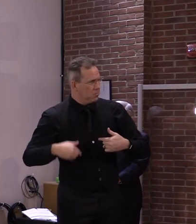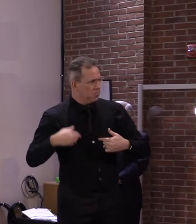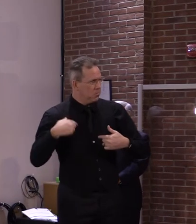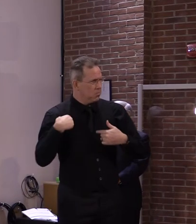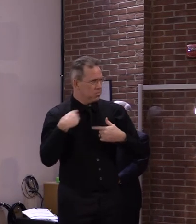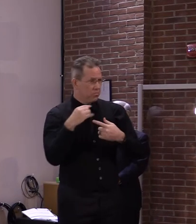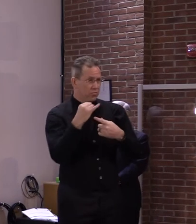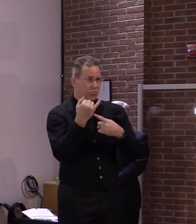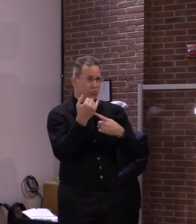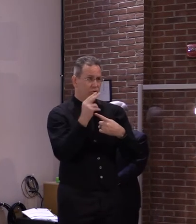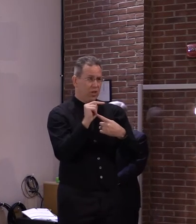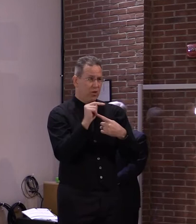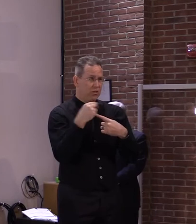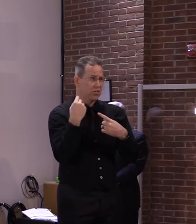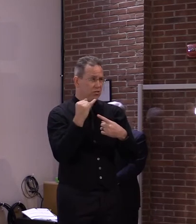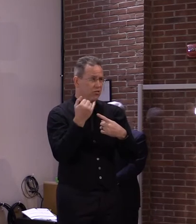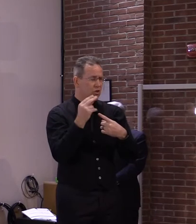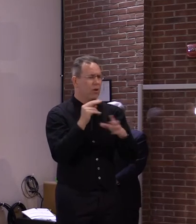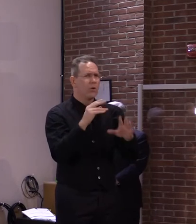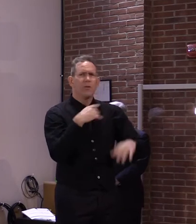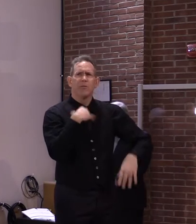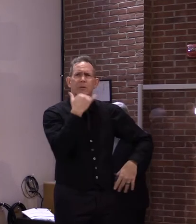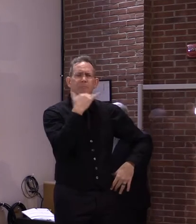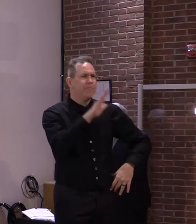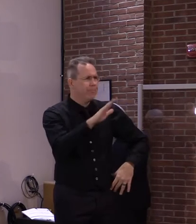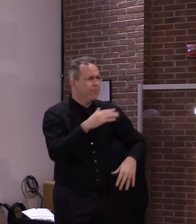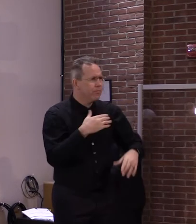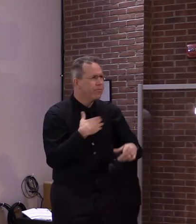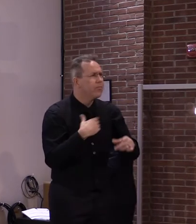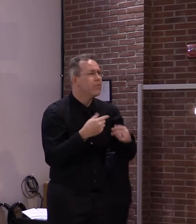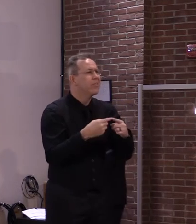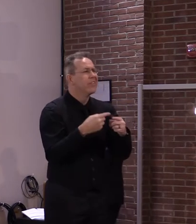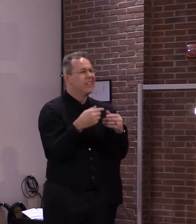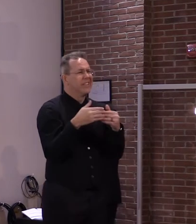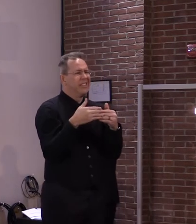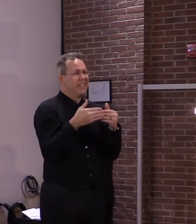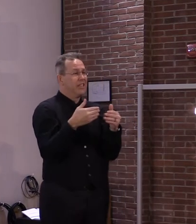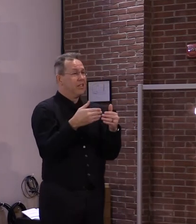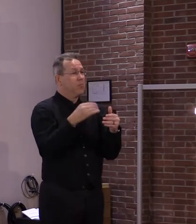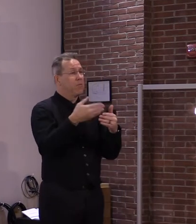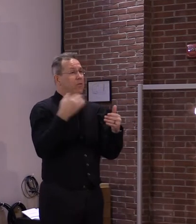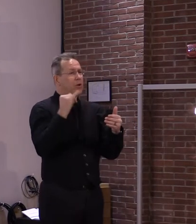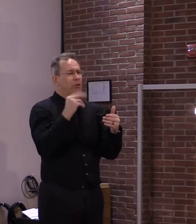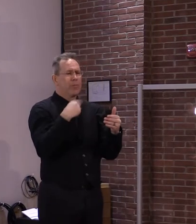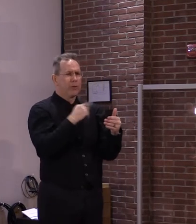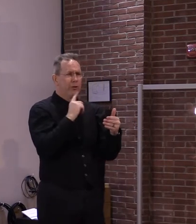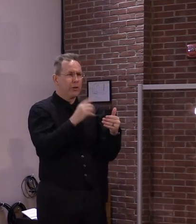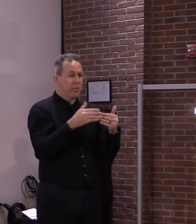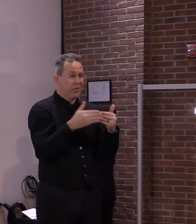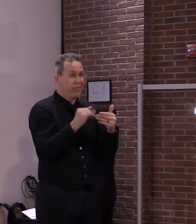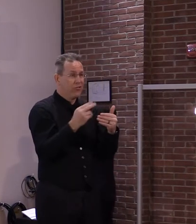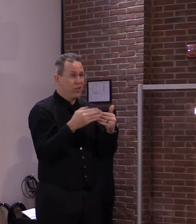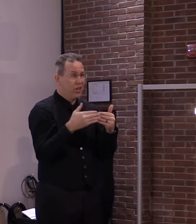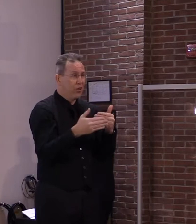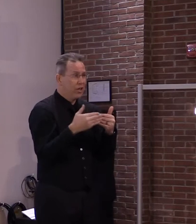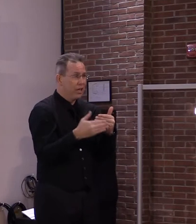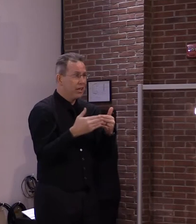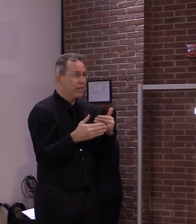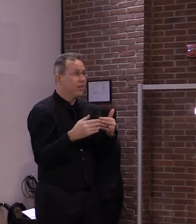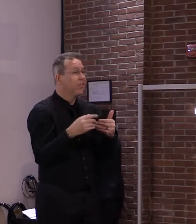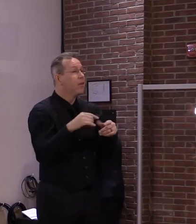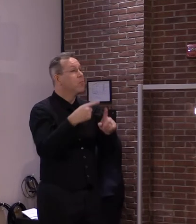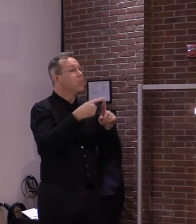this back to december but through january we had isolated cases and